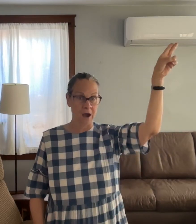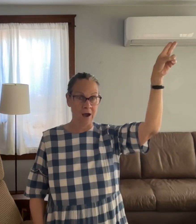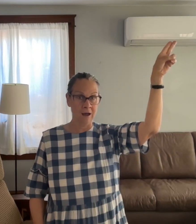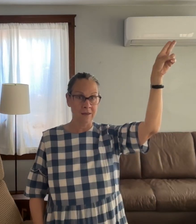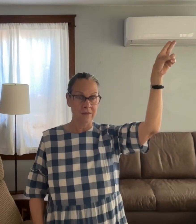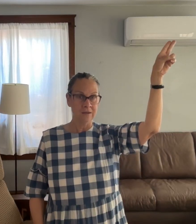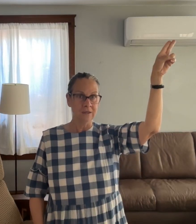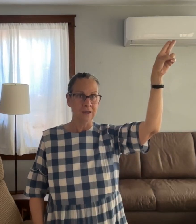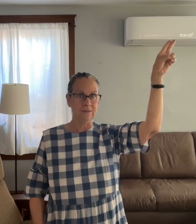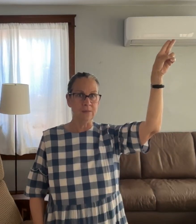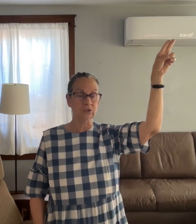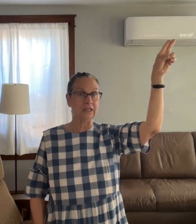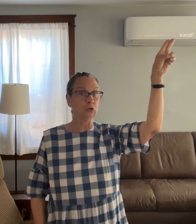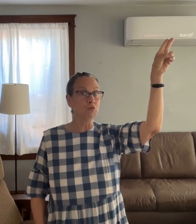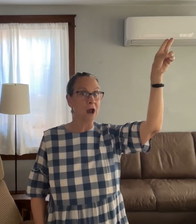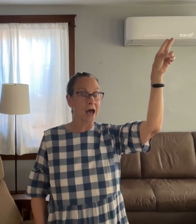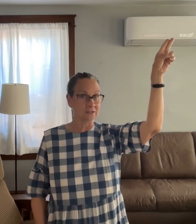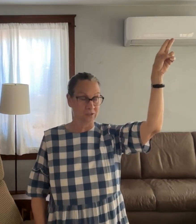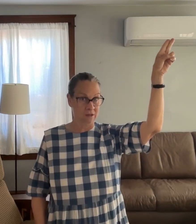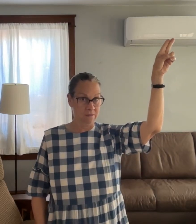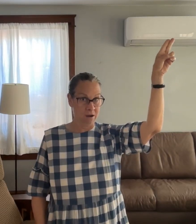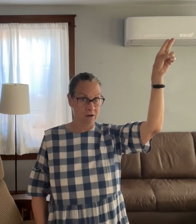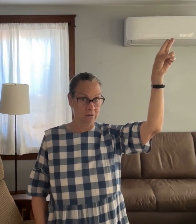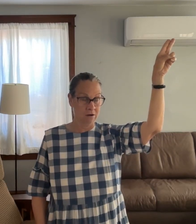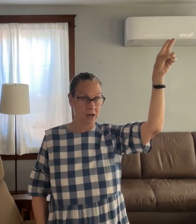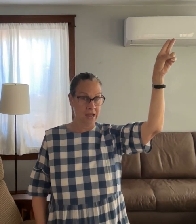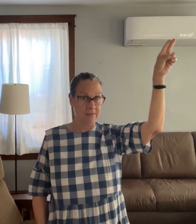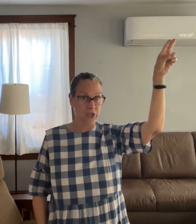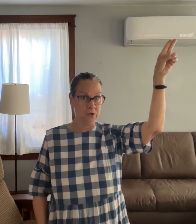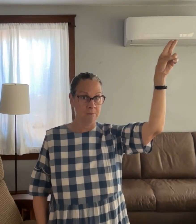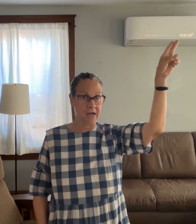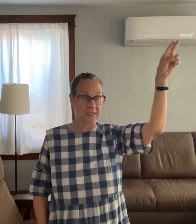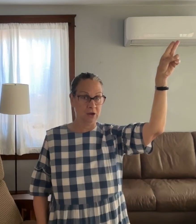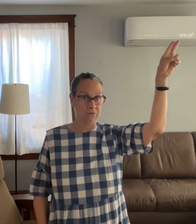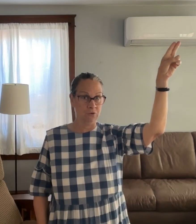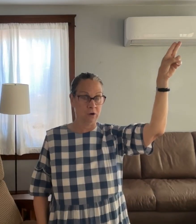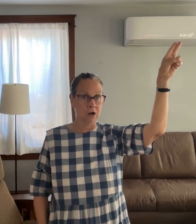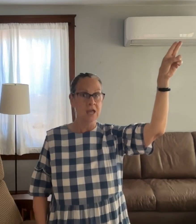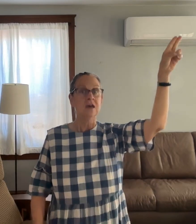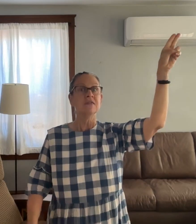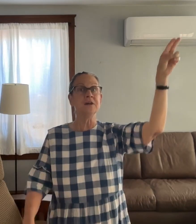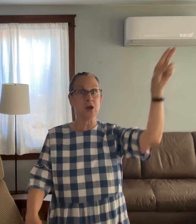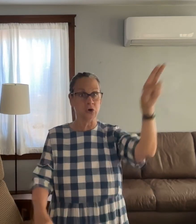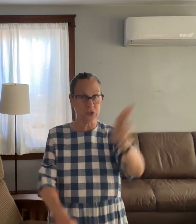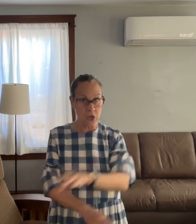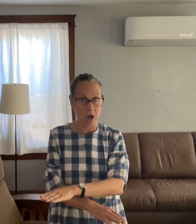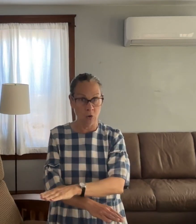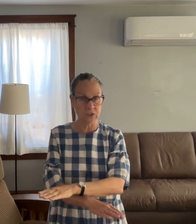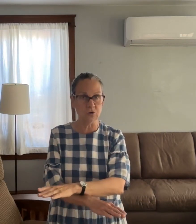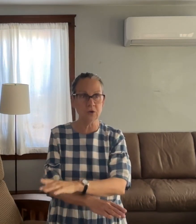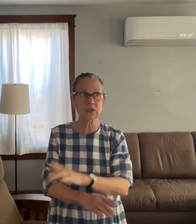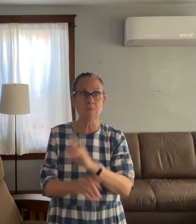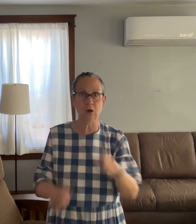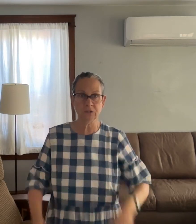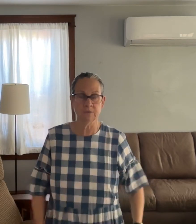Jehovah, and then there's a little rest in there, all right? And then you come back down for there's no. So notice on both times